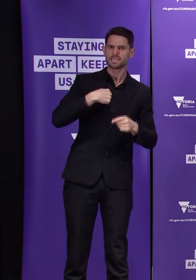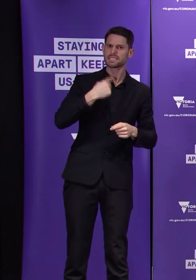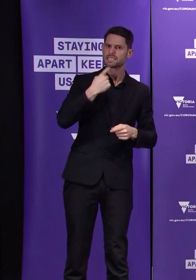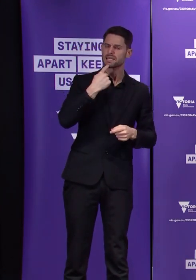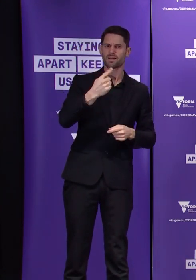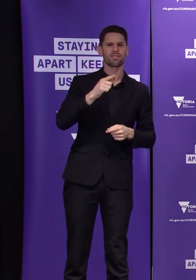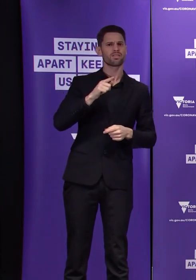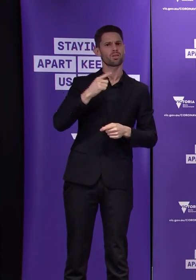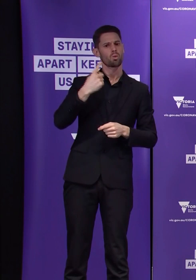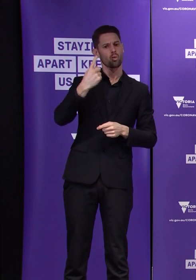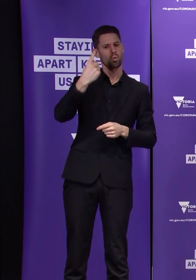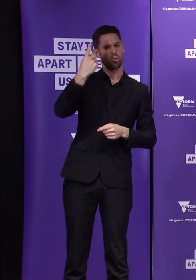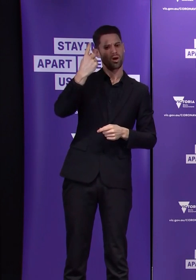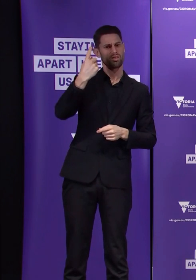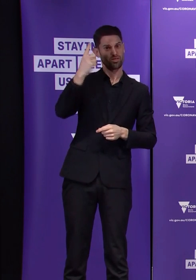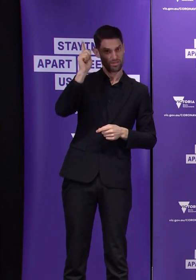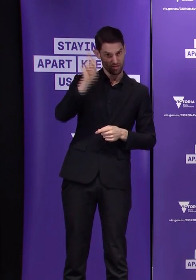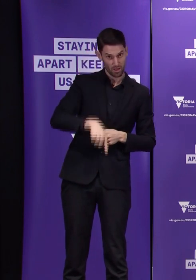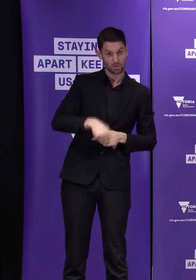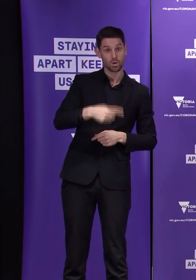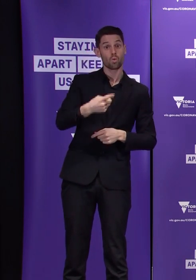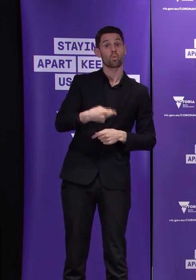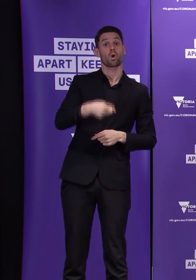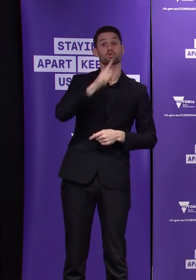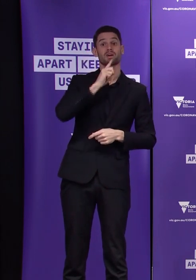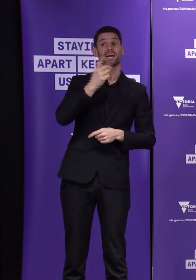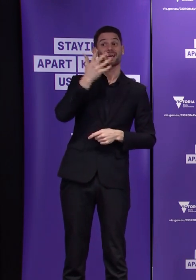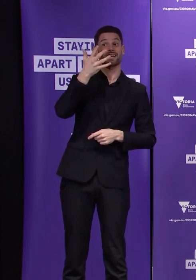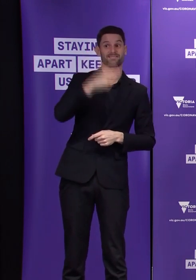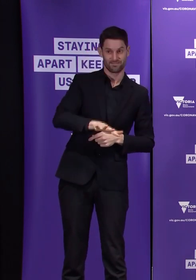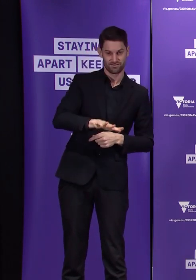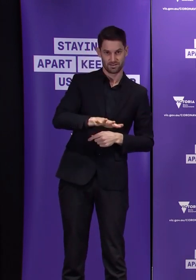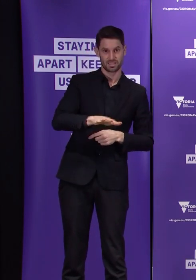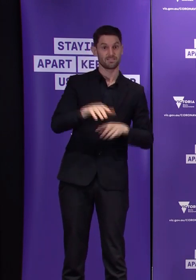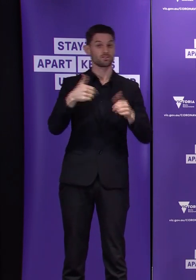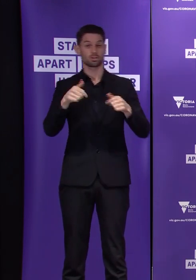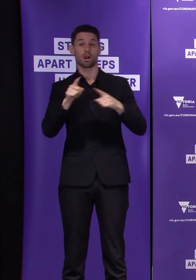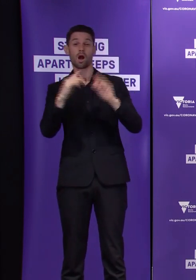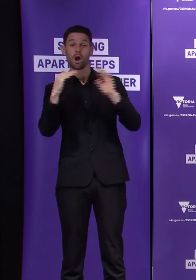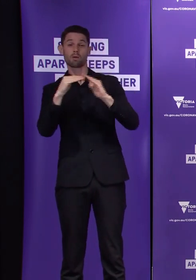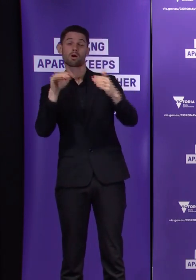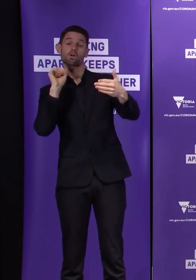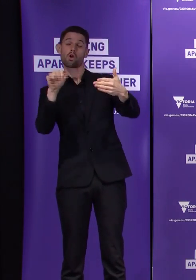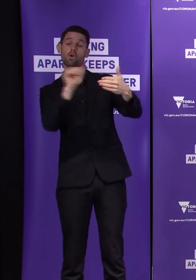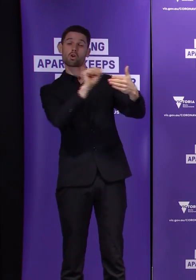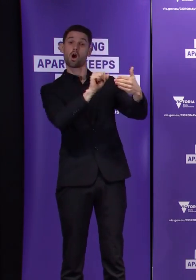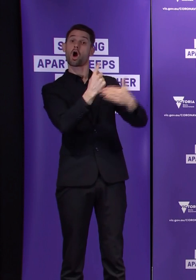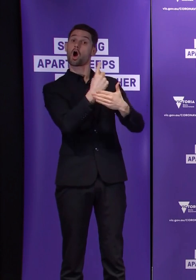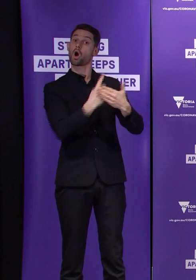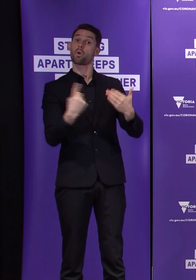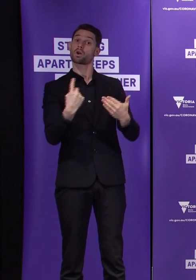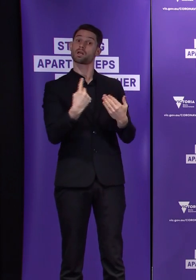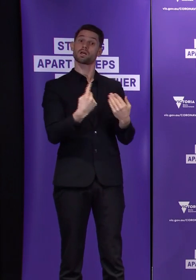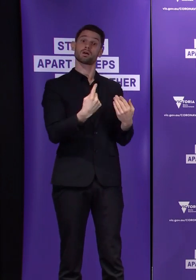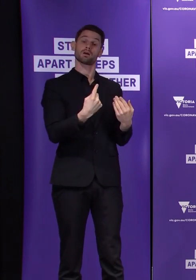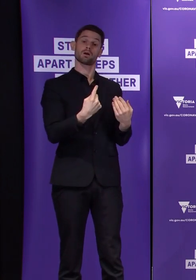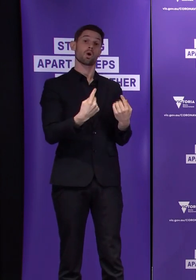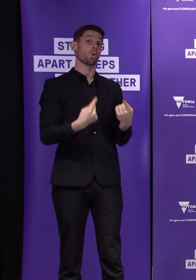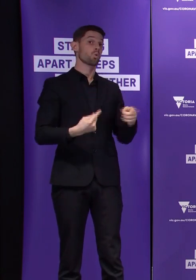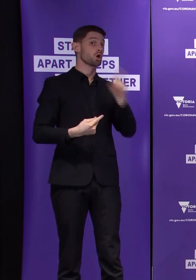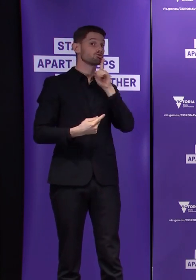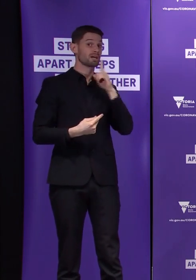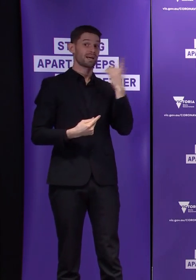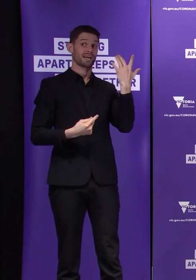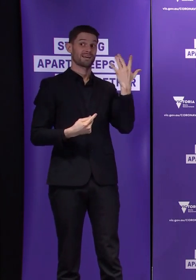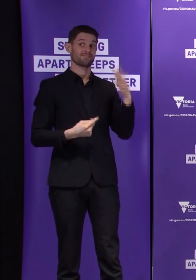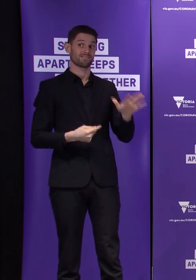which was 1,150 doors had been knocked on, and all but 150 were home and were